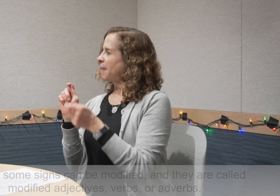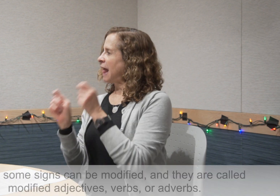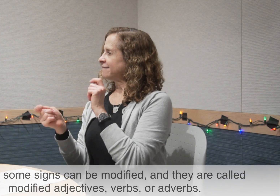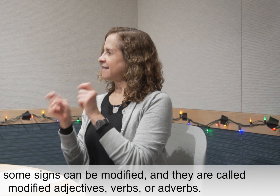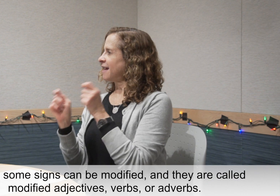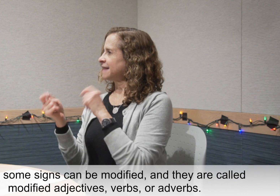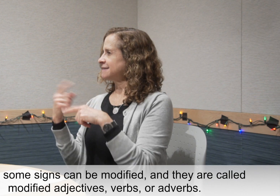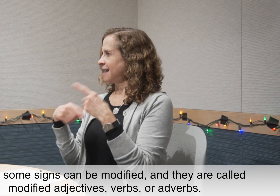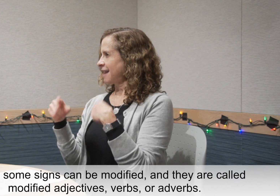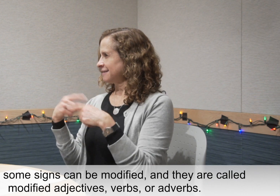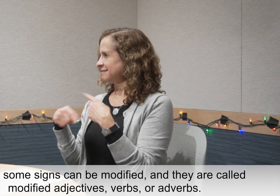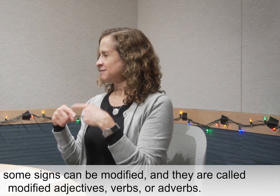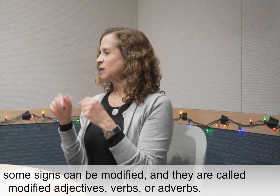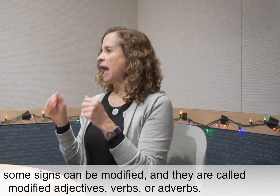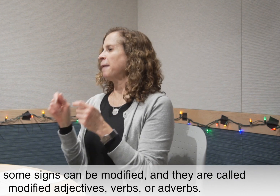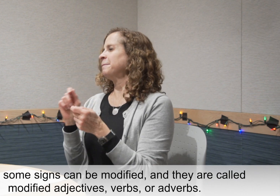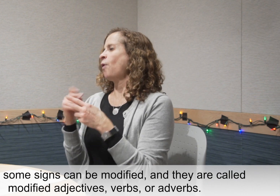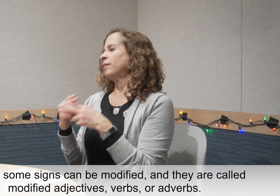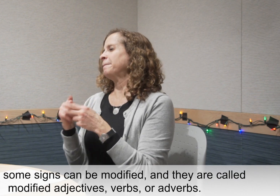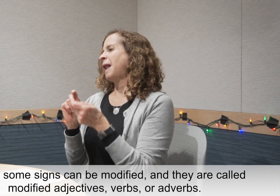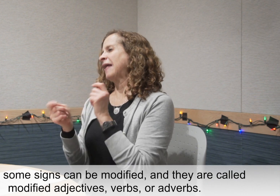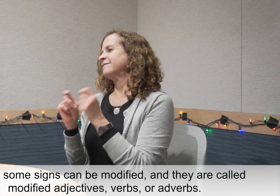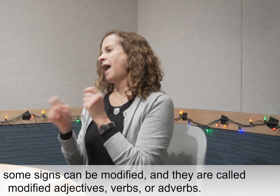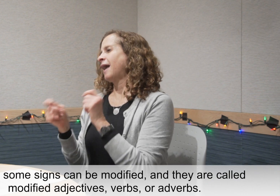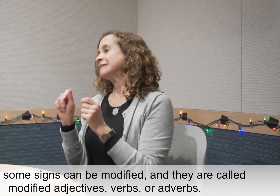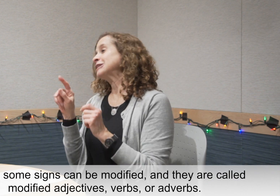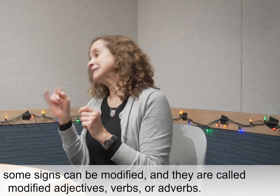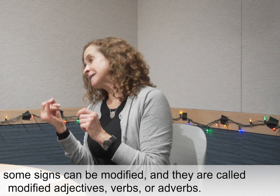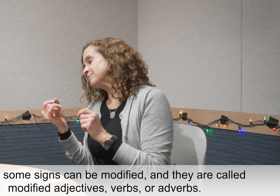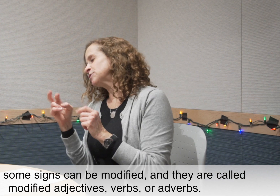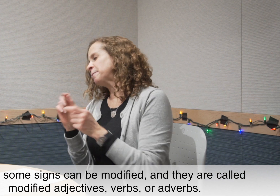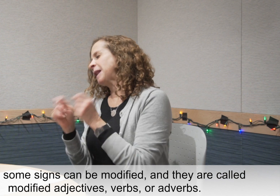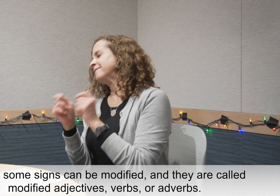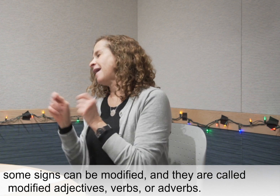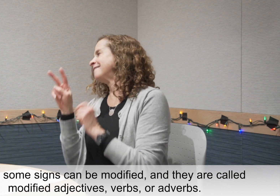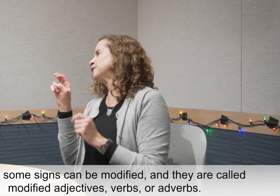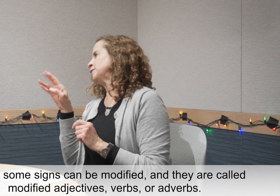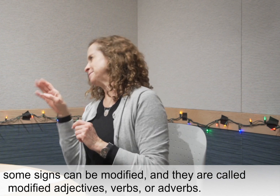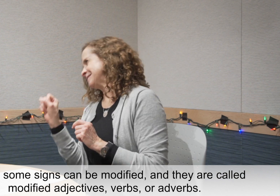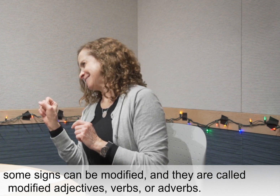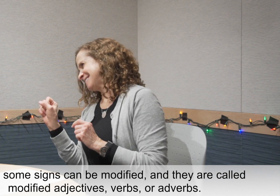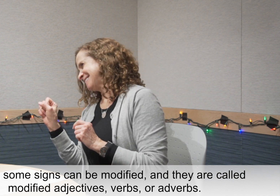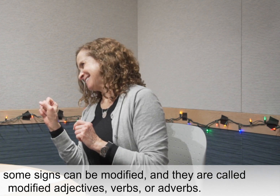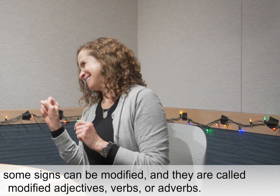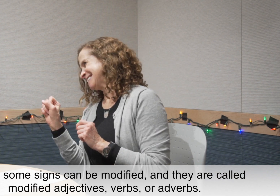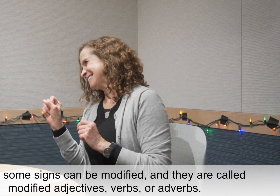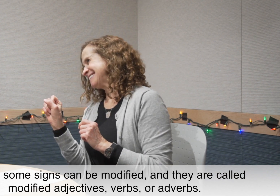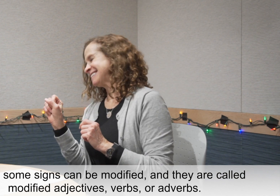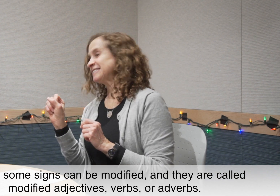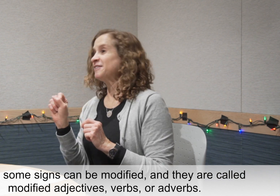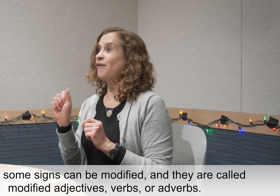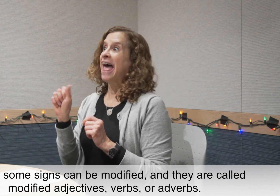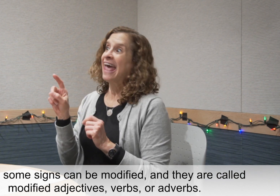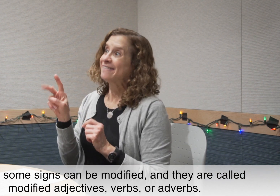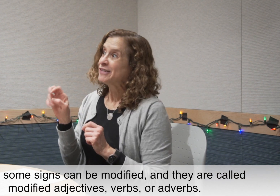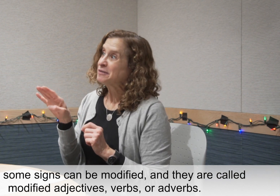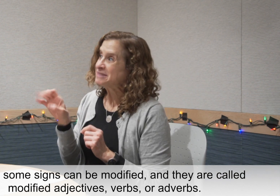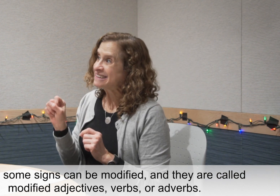In ASL, you can modify the sign. They call it modify, like for adjectives and verbs